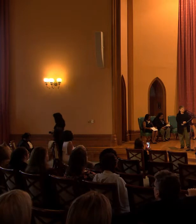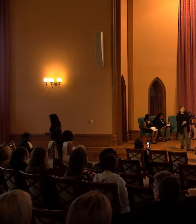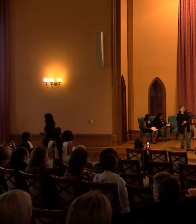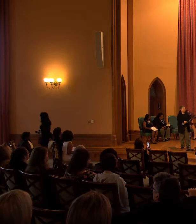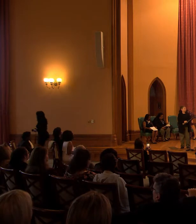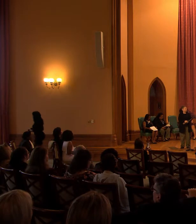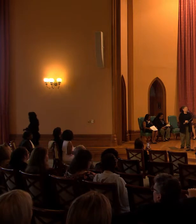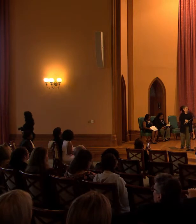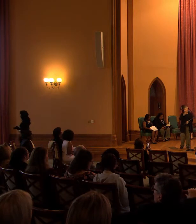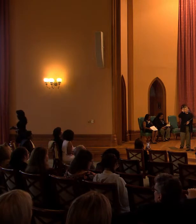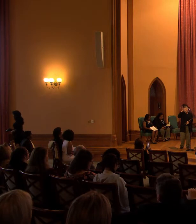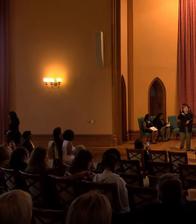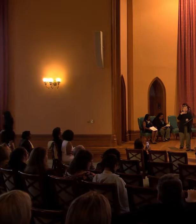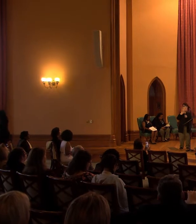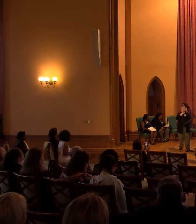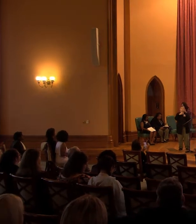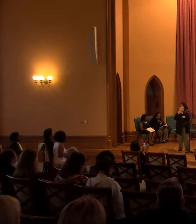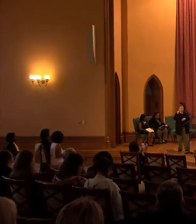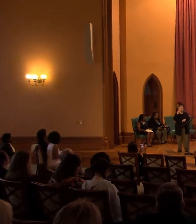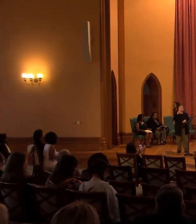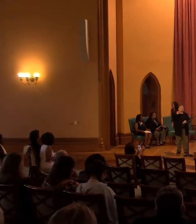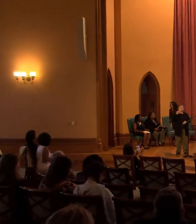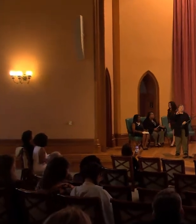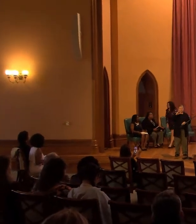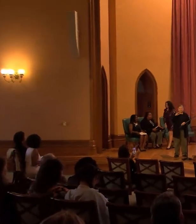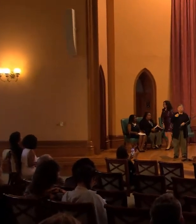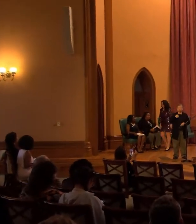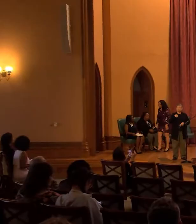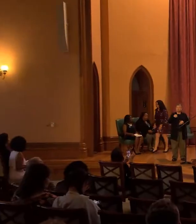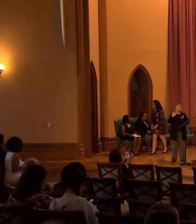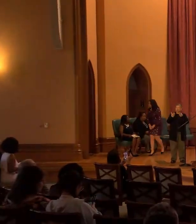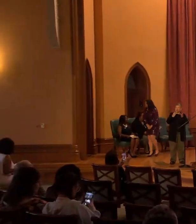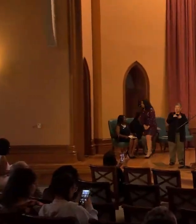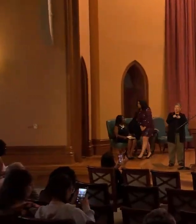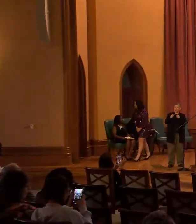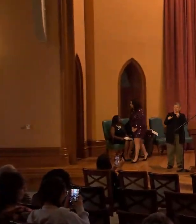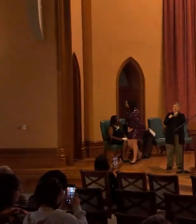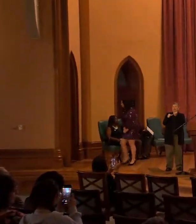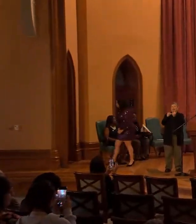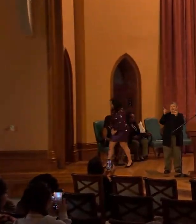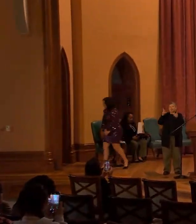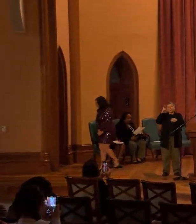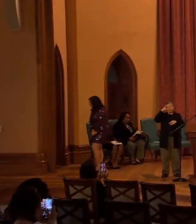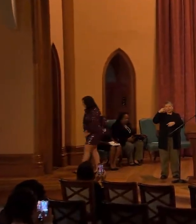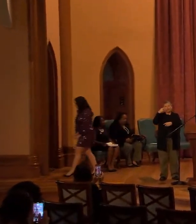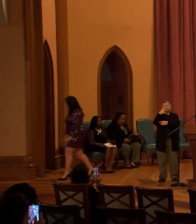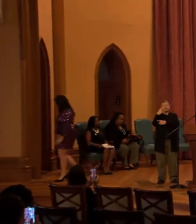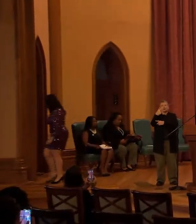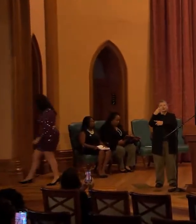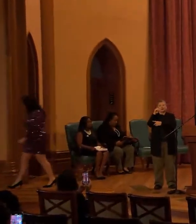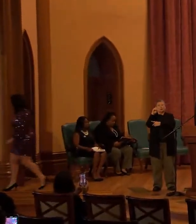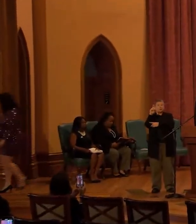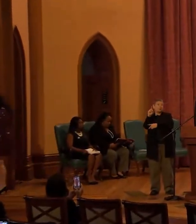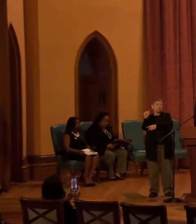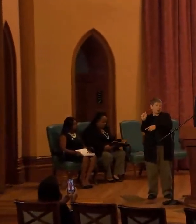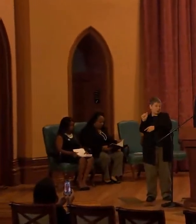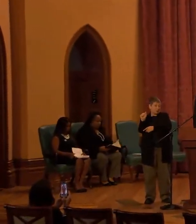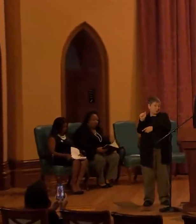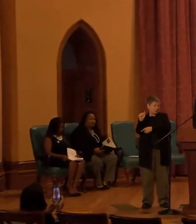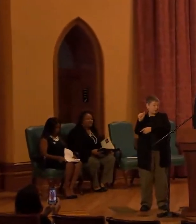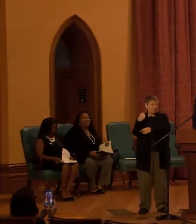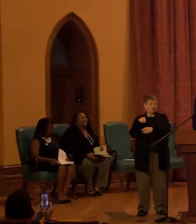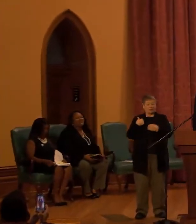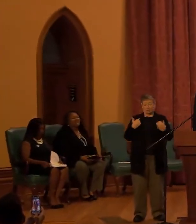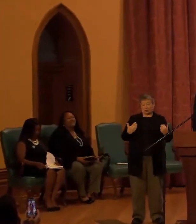Hello, my name is Jamar Ennis, and I served as Assistant Director for the Governor's Office of Disability Affairs, and